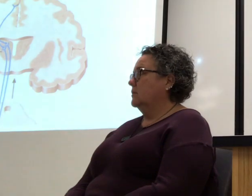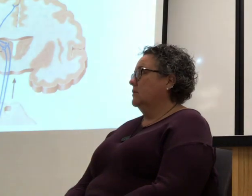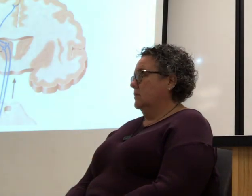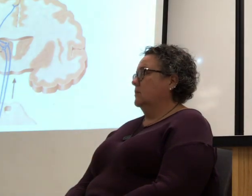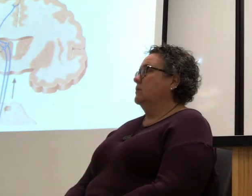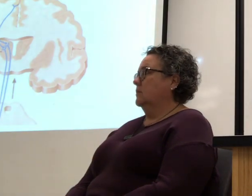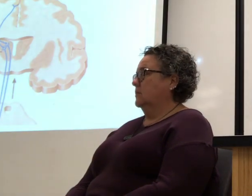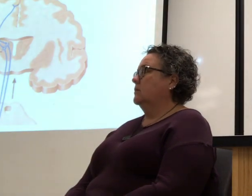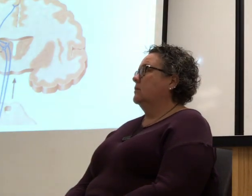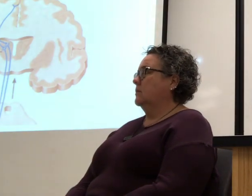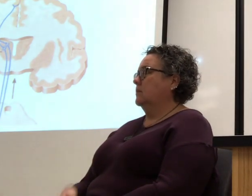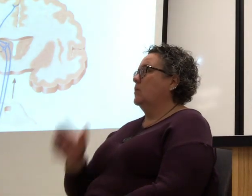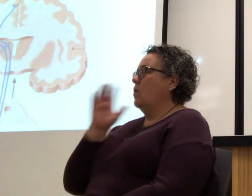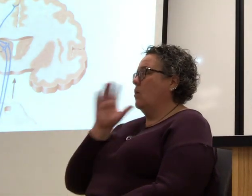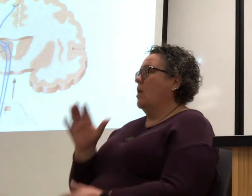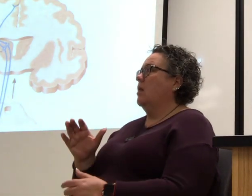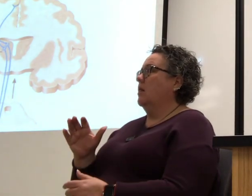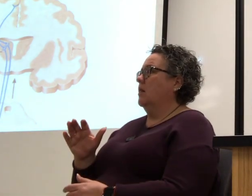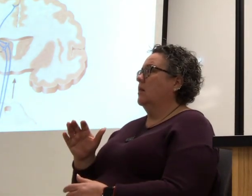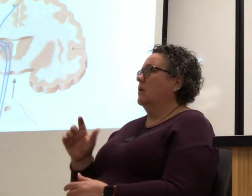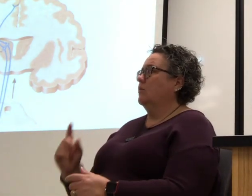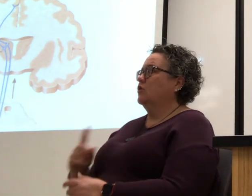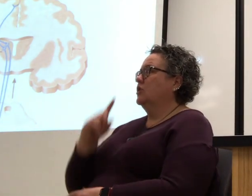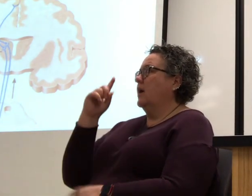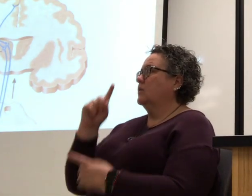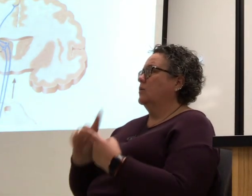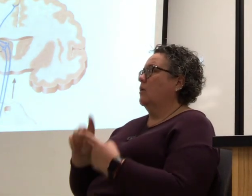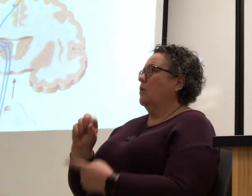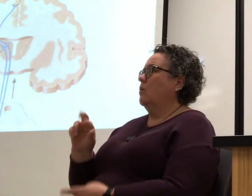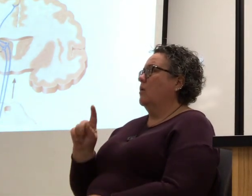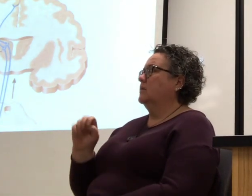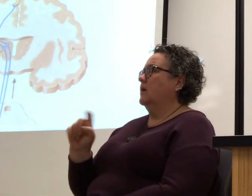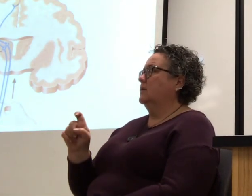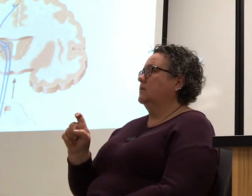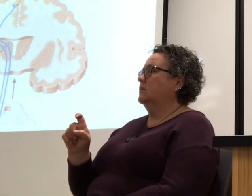it will then project to the cortex.